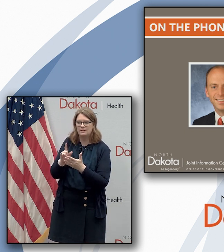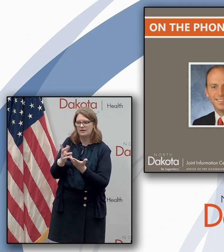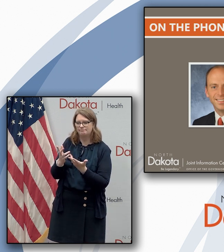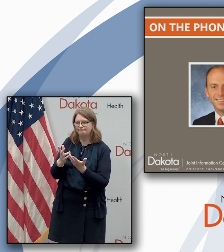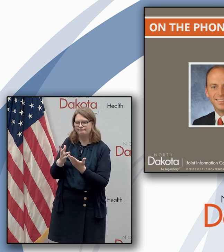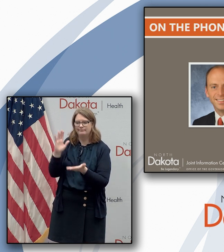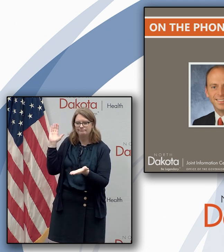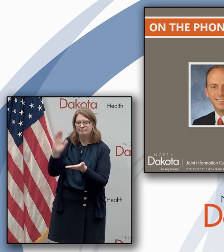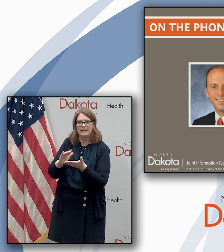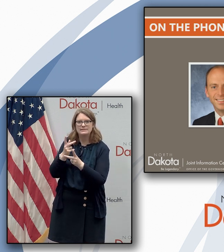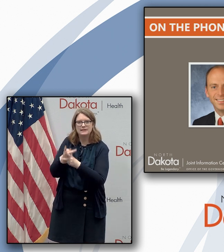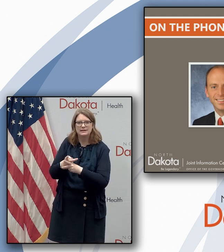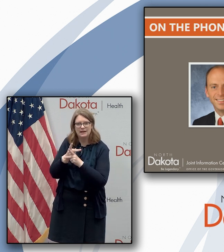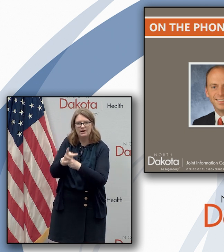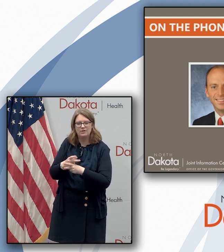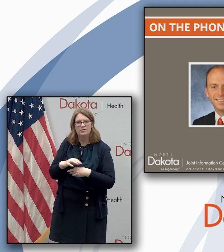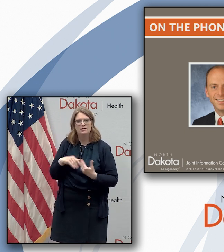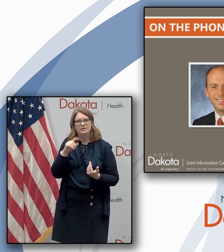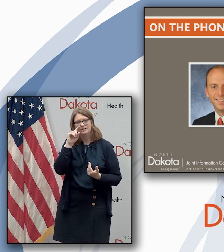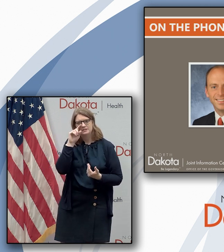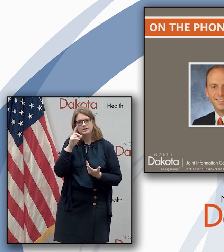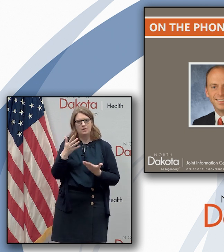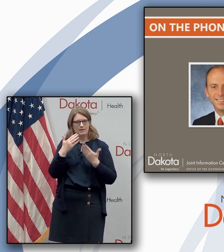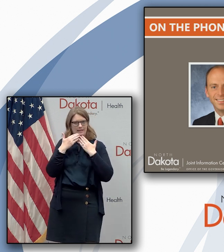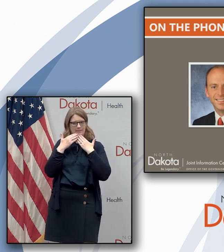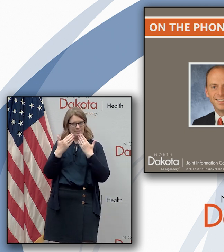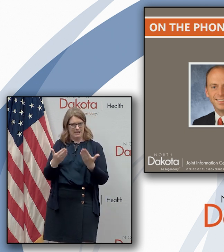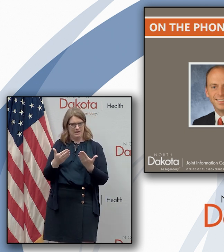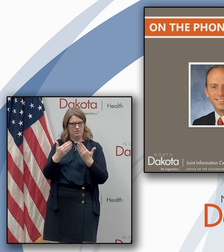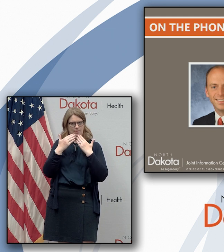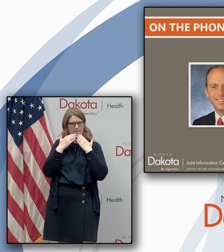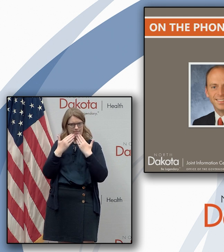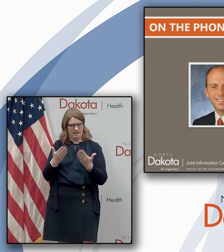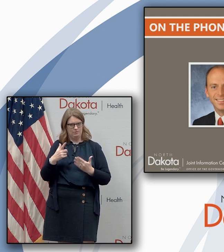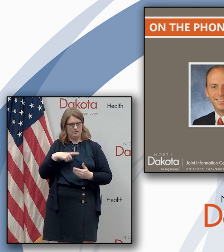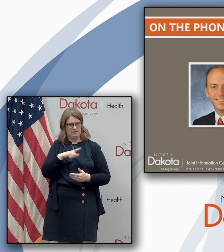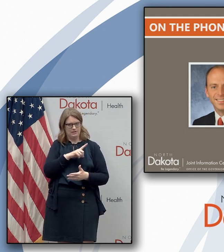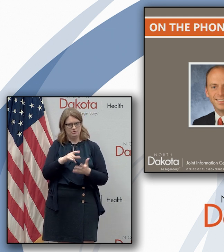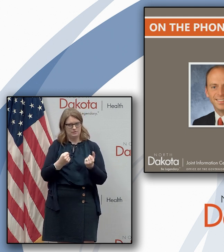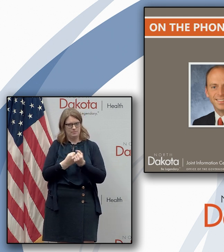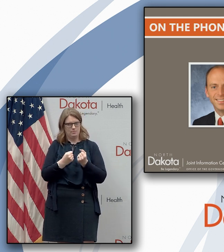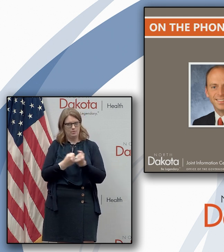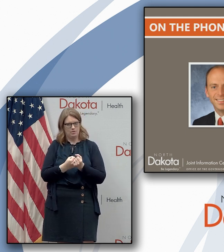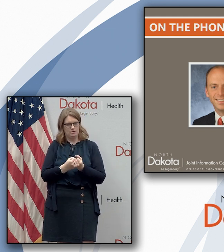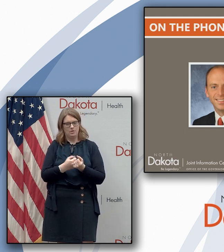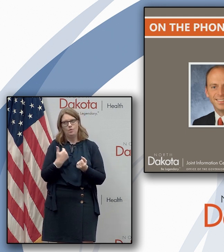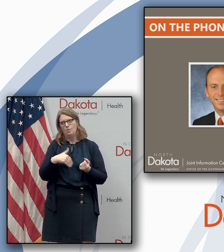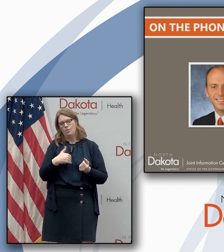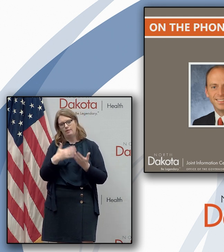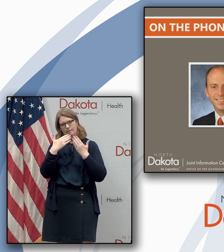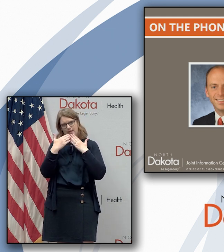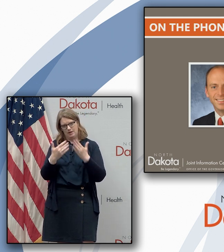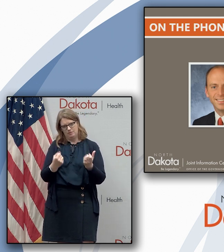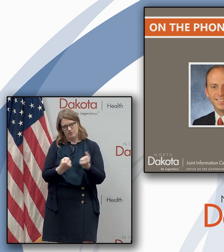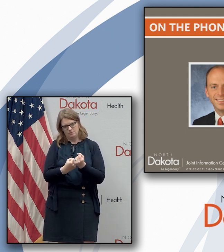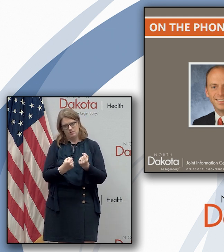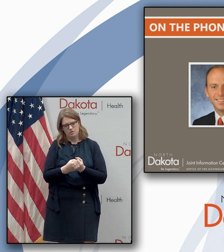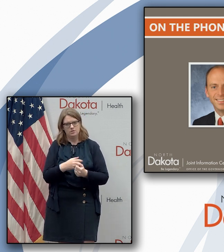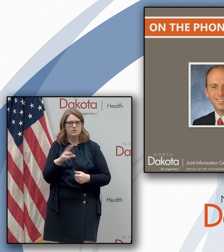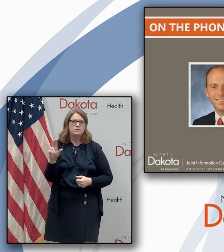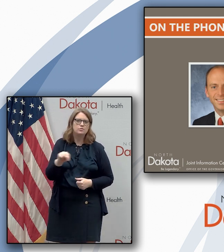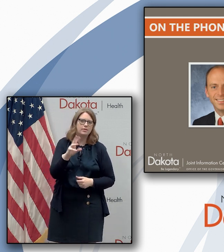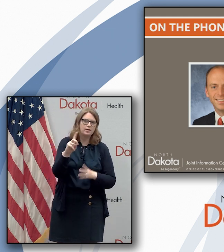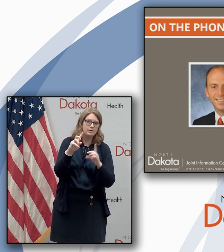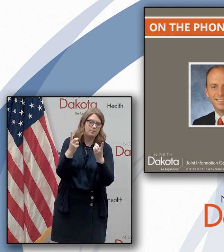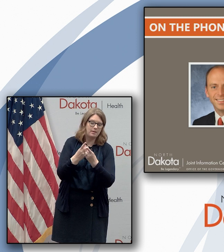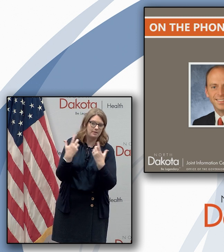provide. Thank you again to the legislature for being with us every step of the way. We could not do this without your support. The North Dakota